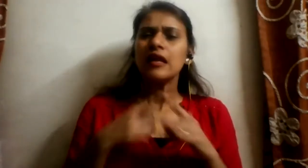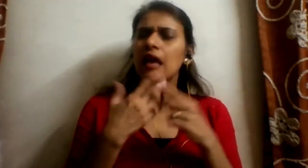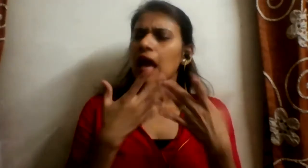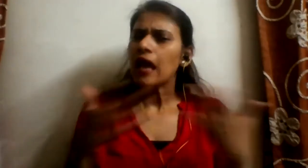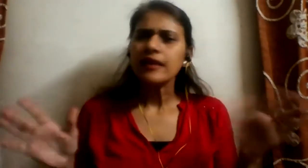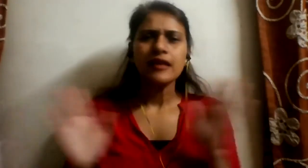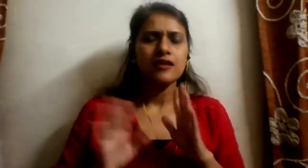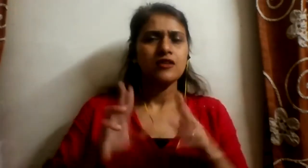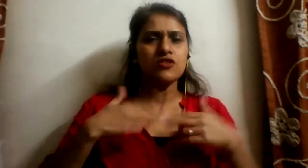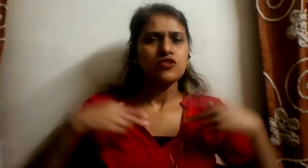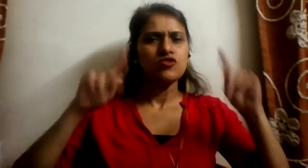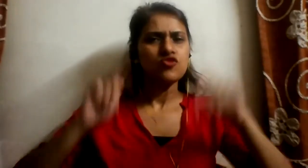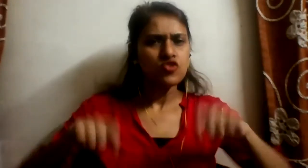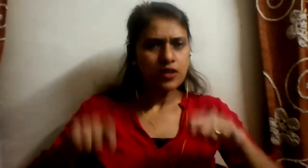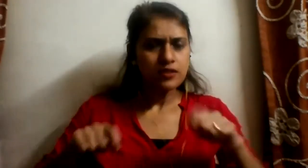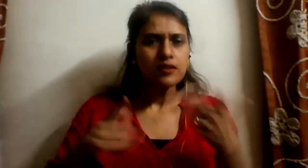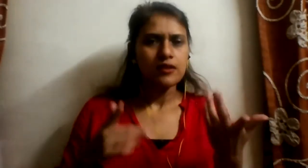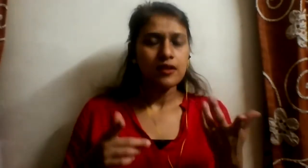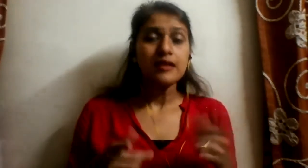judges. And then perhaps system